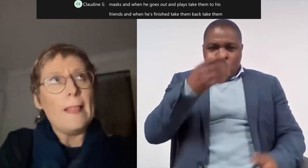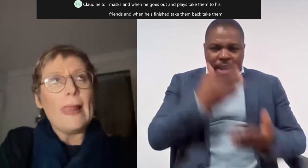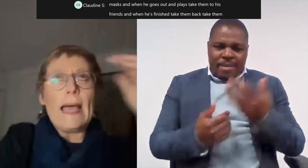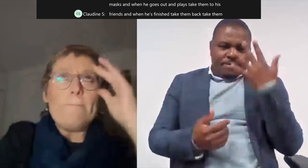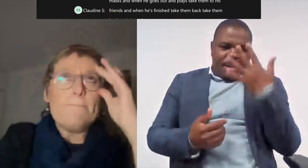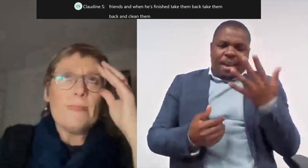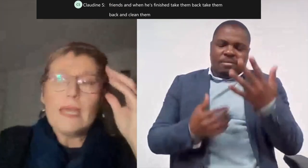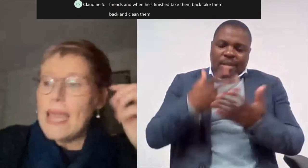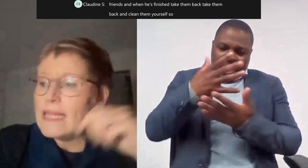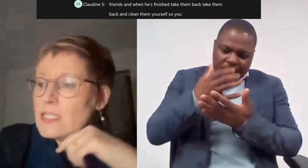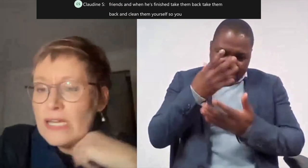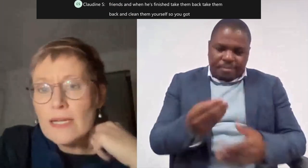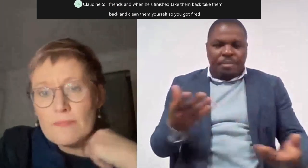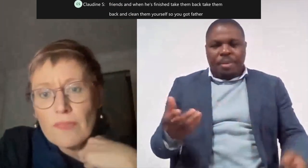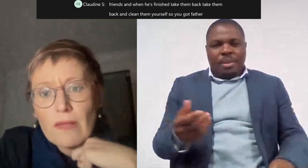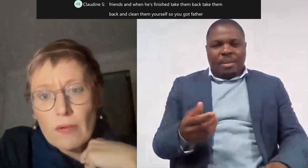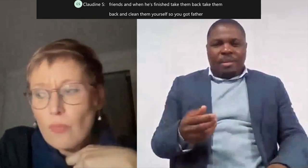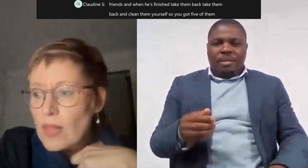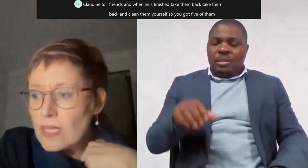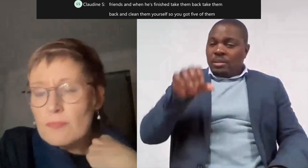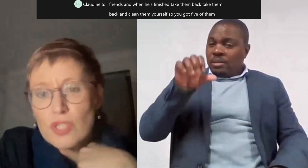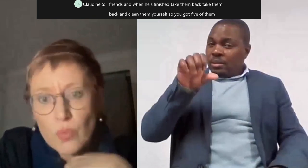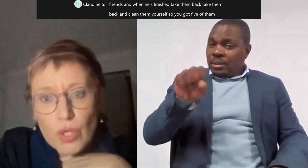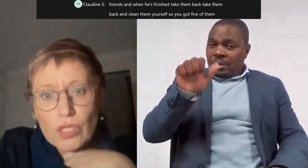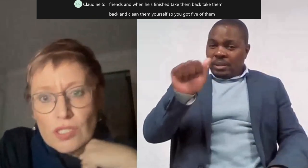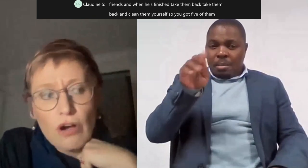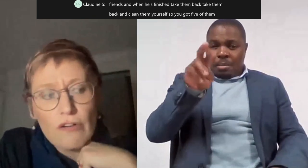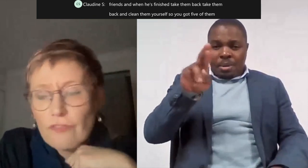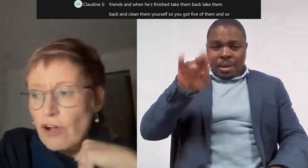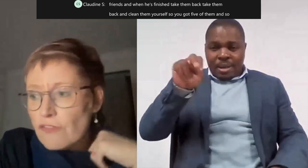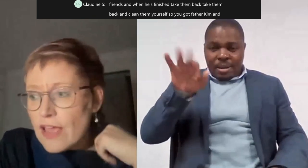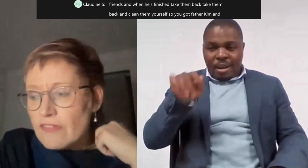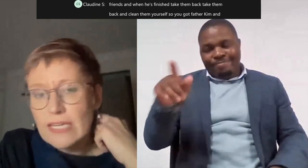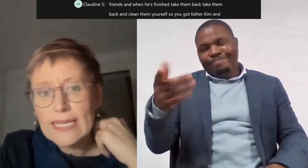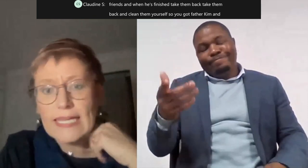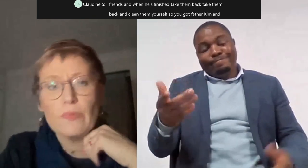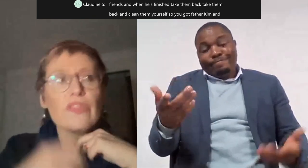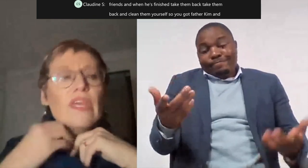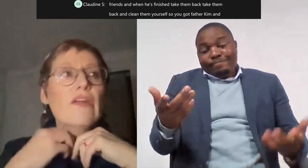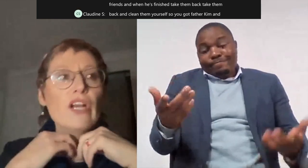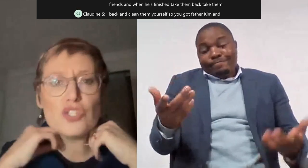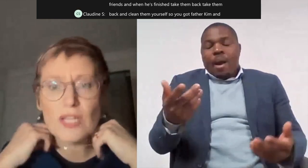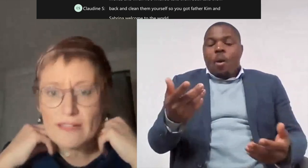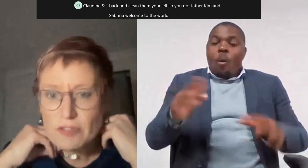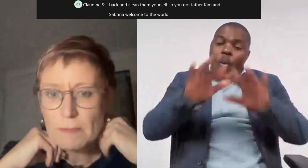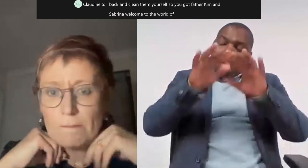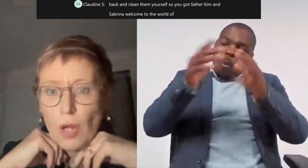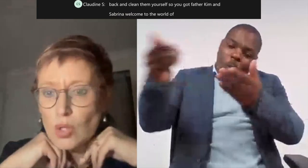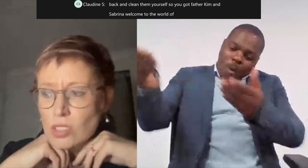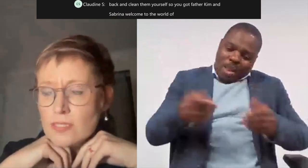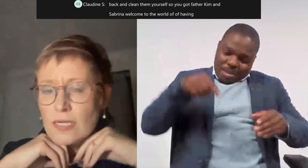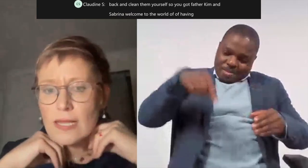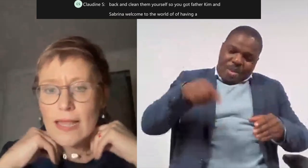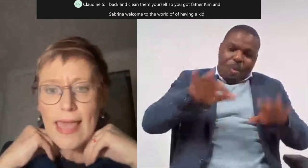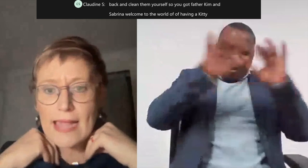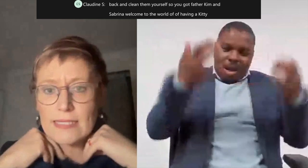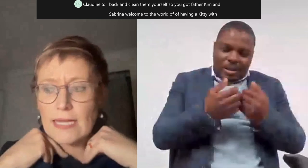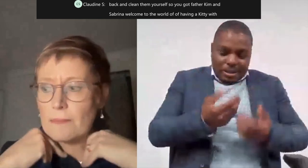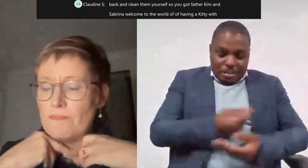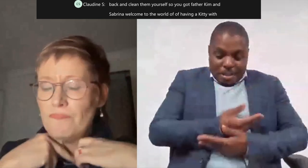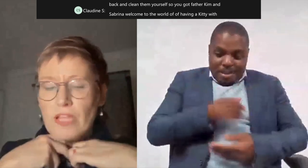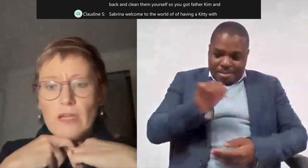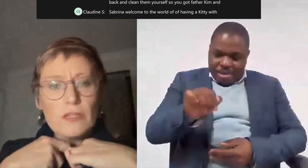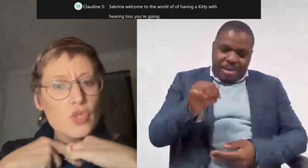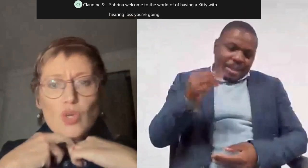them. And Sabrina, welcome to the world of having a kiddie with a hearing loss. You're going to have to be bold